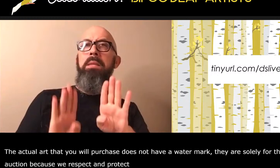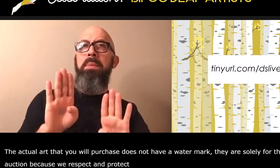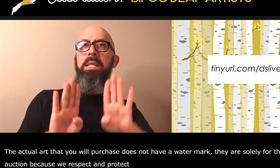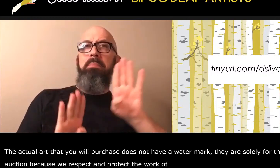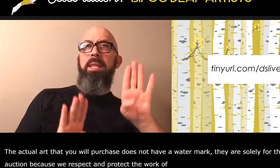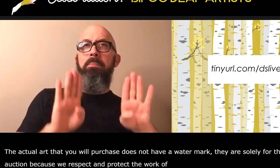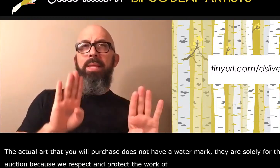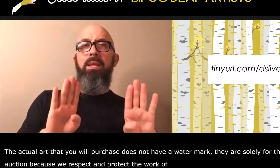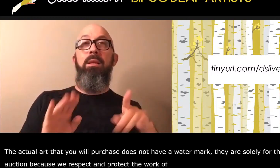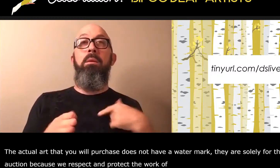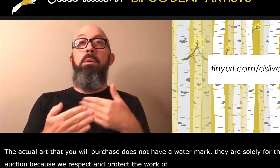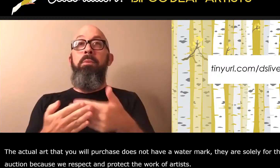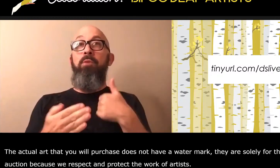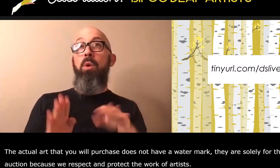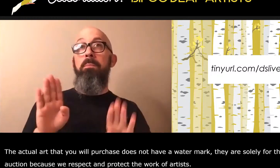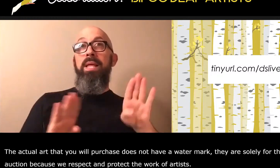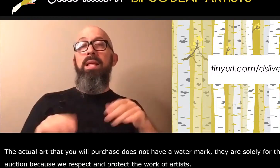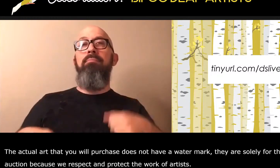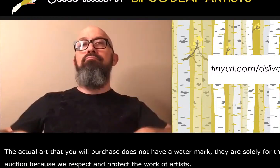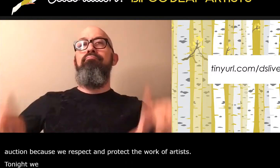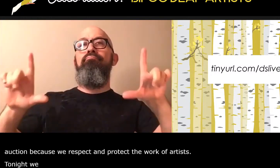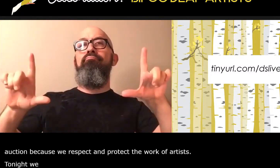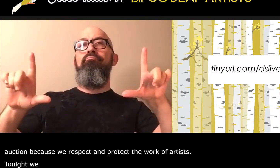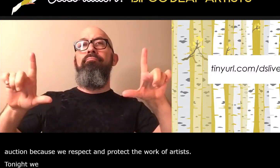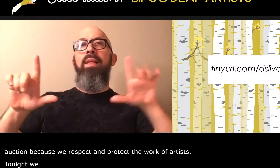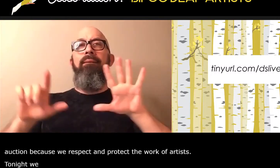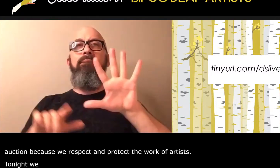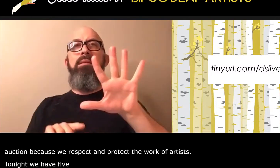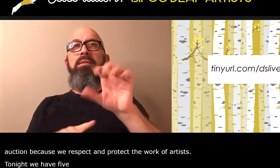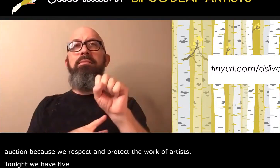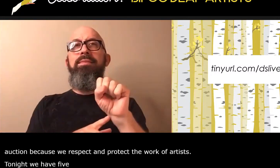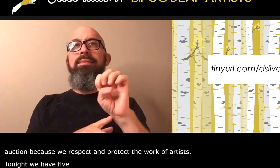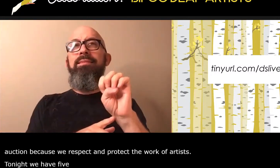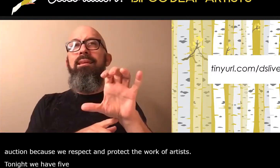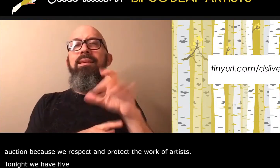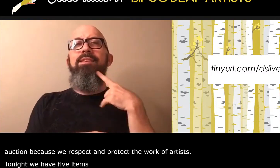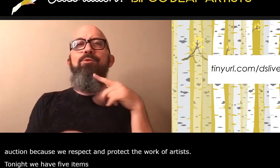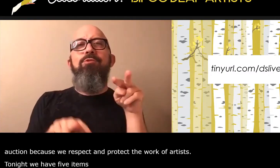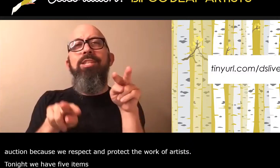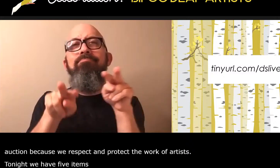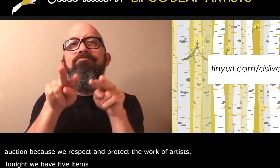Tonight we have 5 items for the live auction.